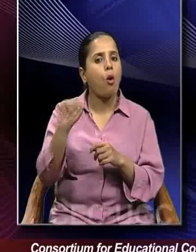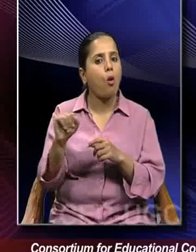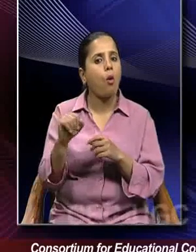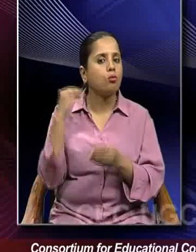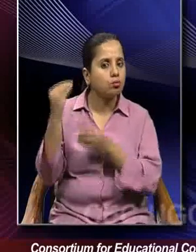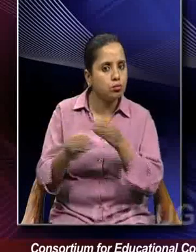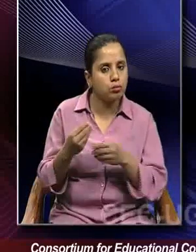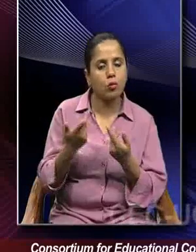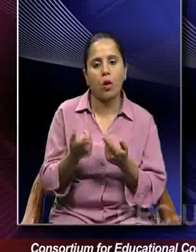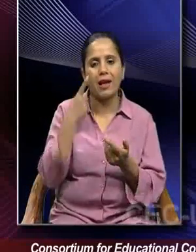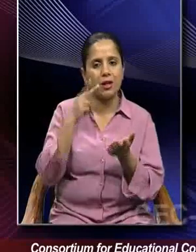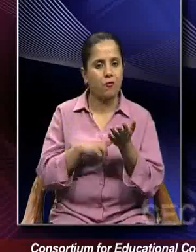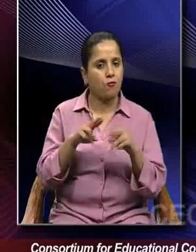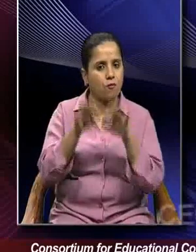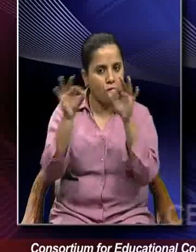informal norms.